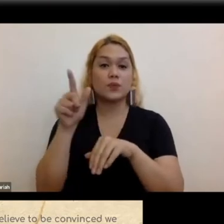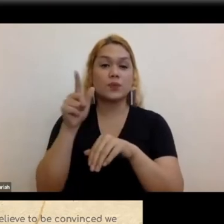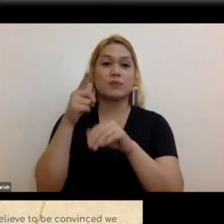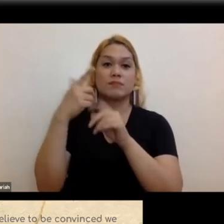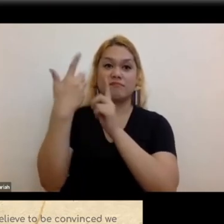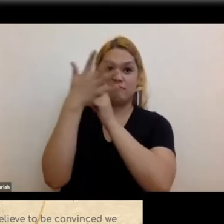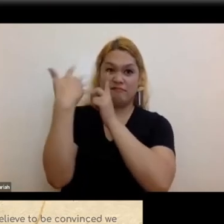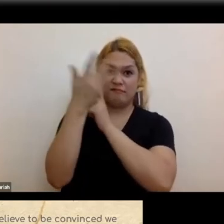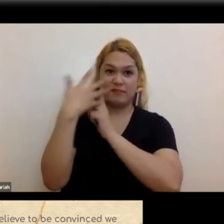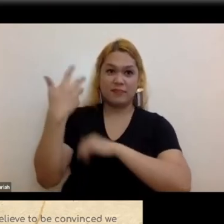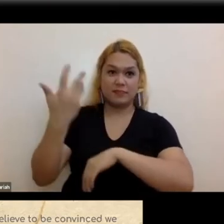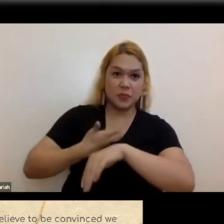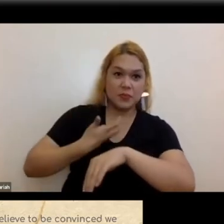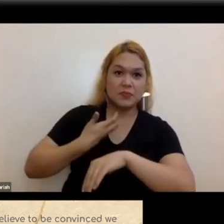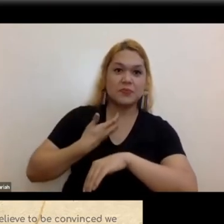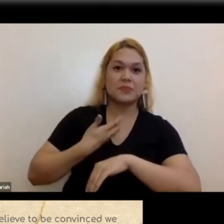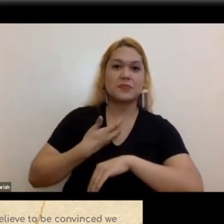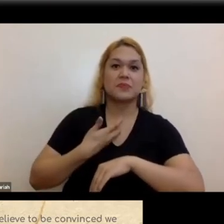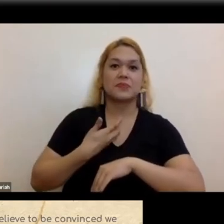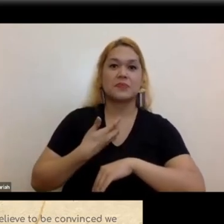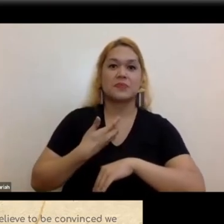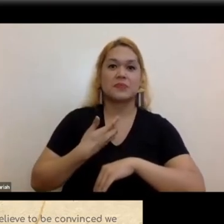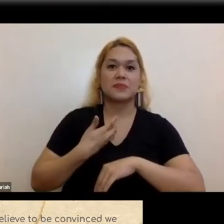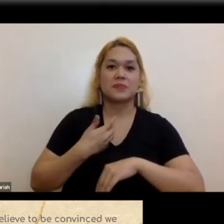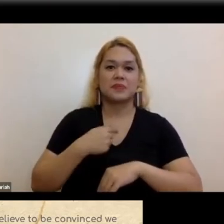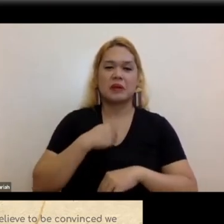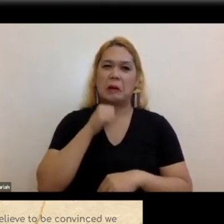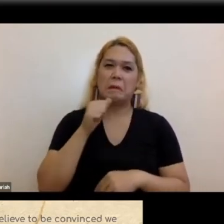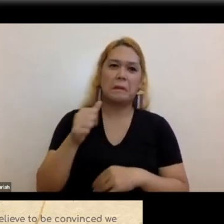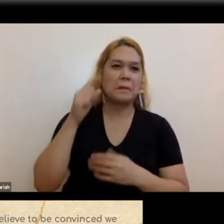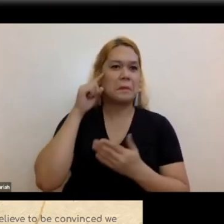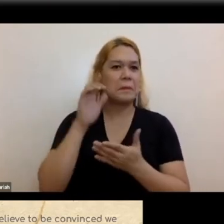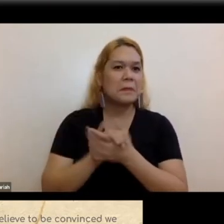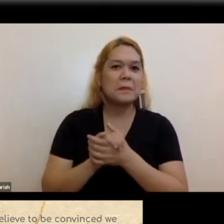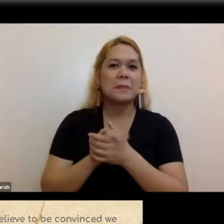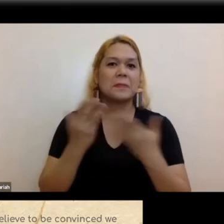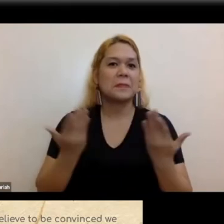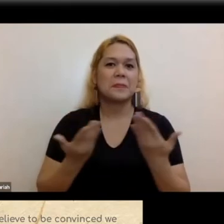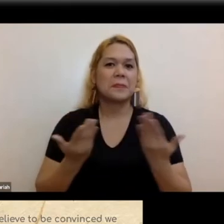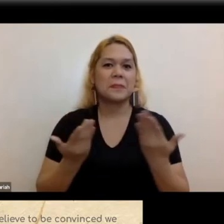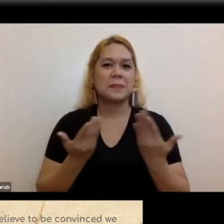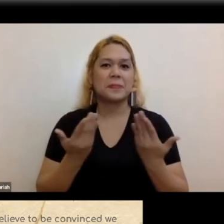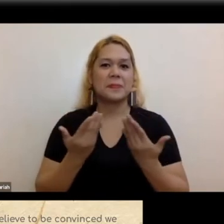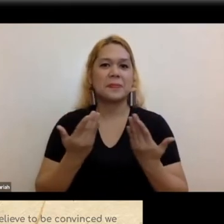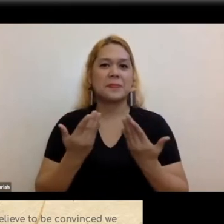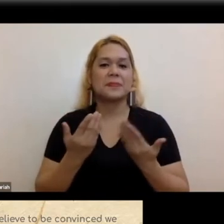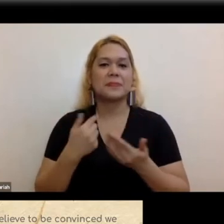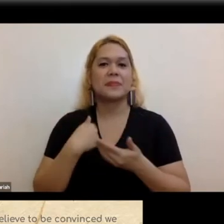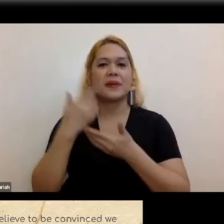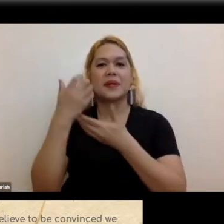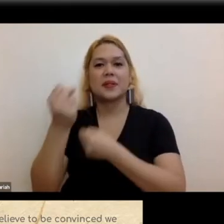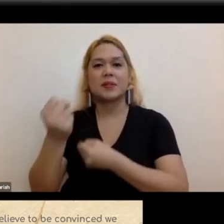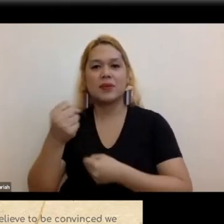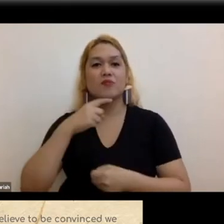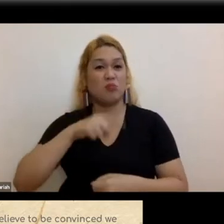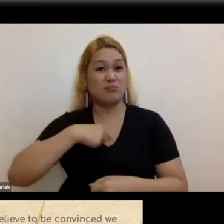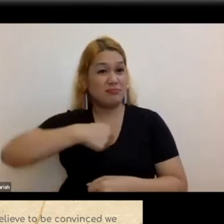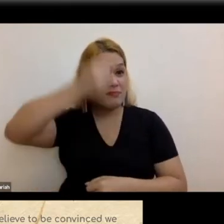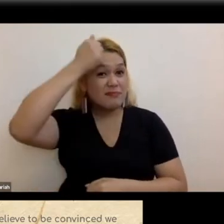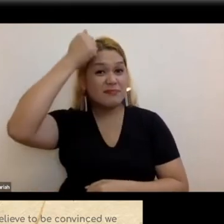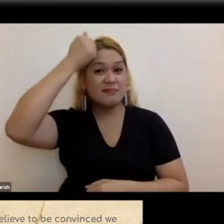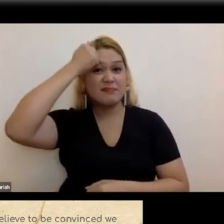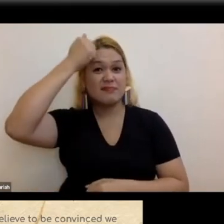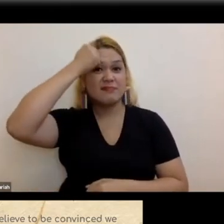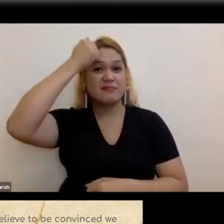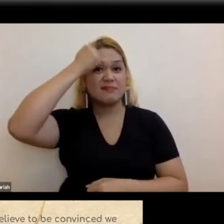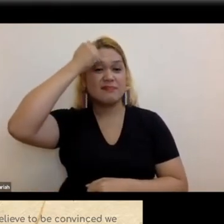denials must we disbelieve to be convinced we were either stupid or stupid together. We